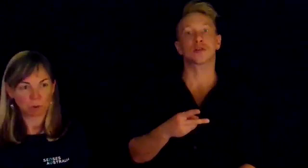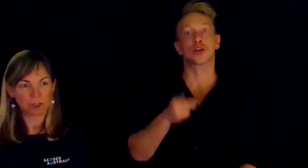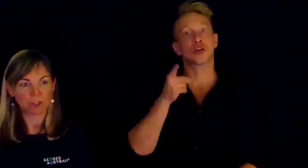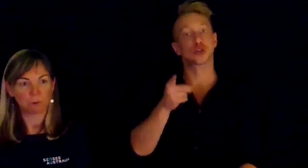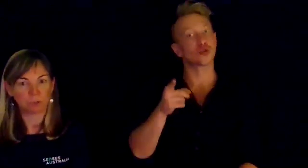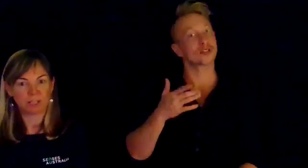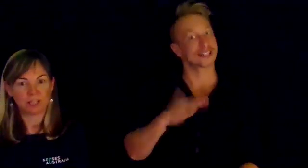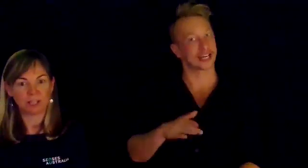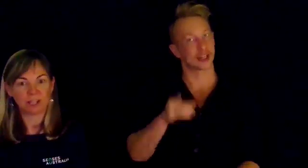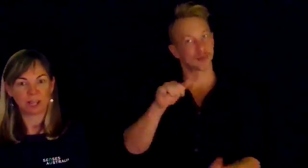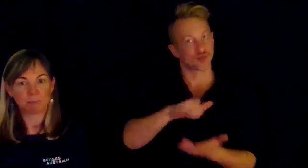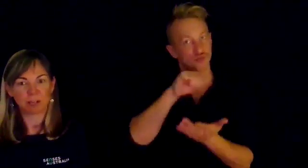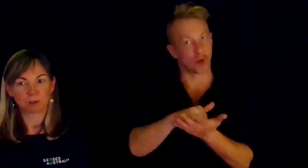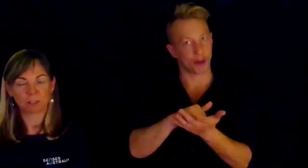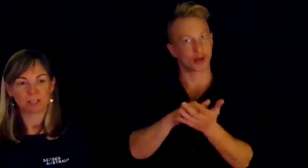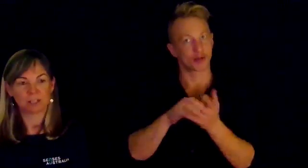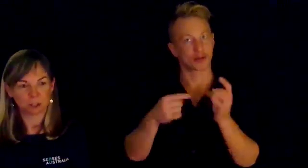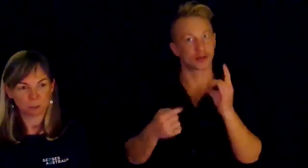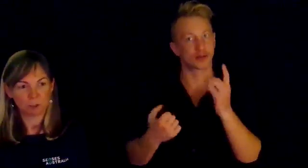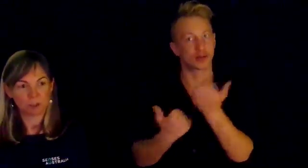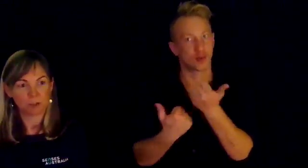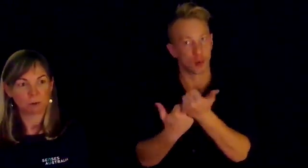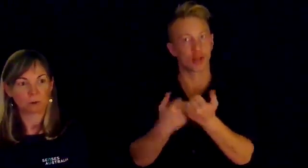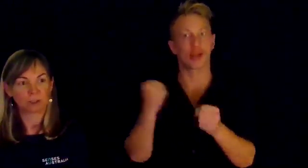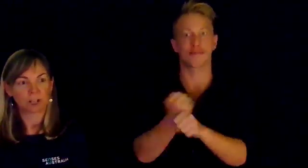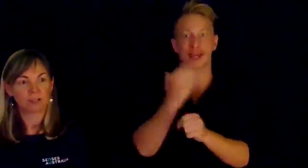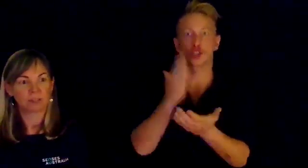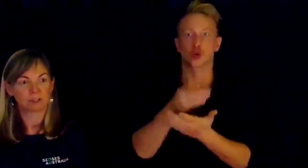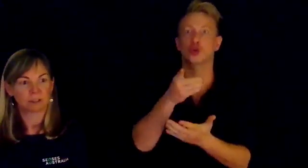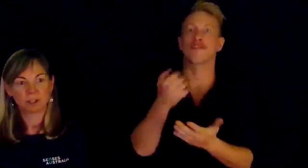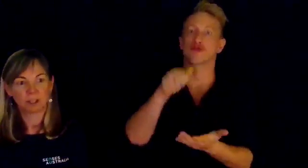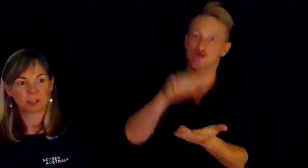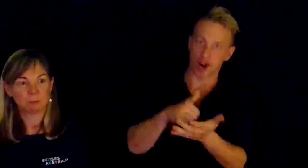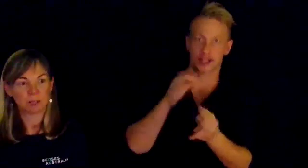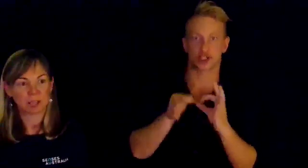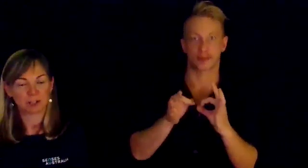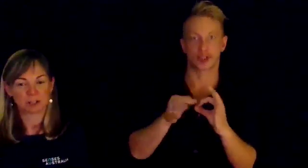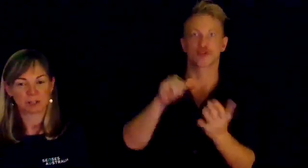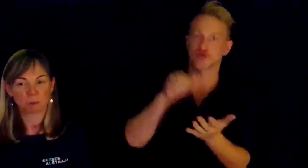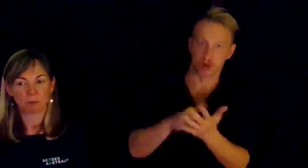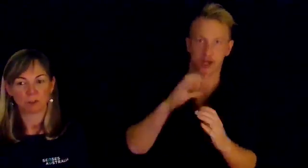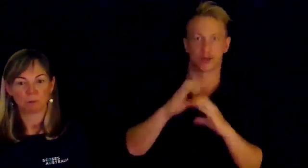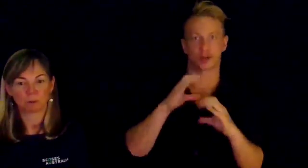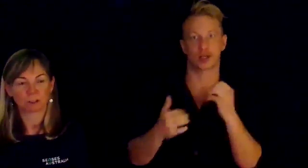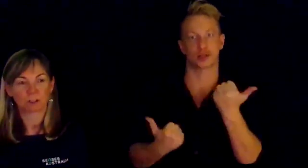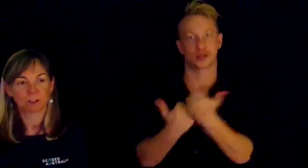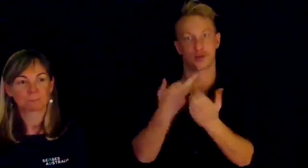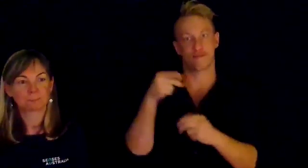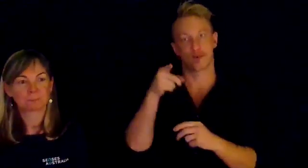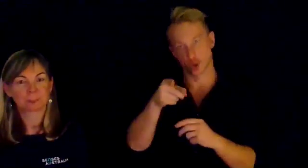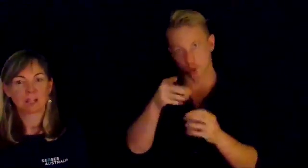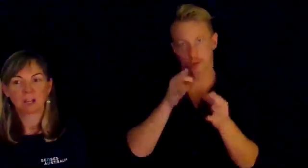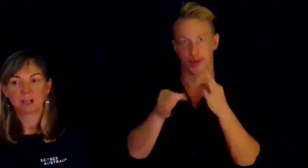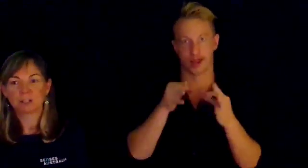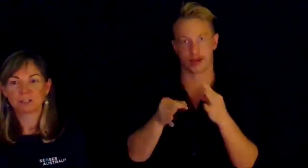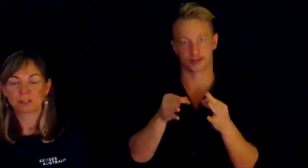the supports that you want in there and make sure it's the interpreters you want and the communication support you want.